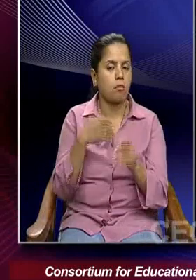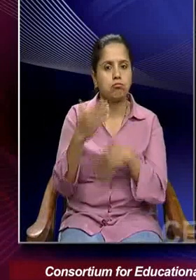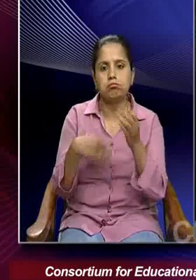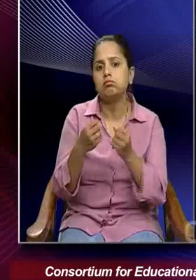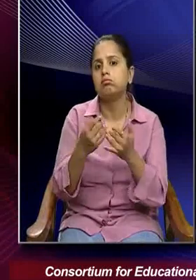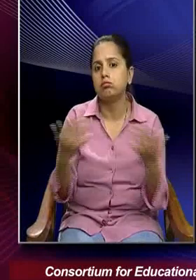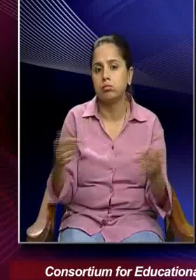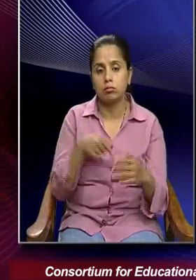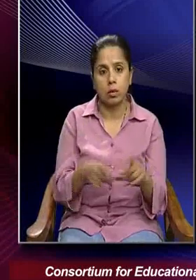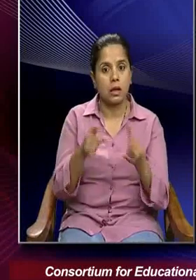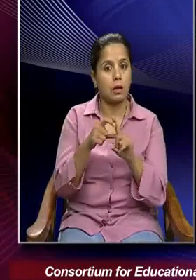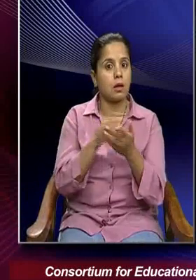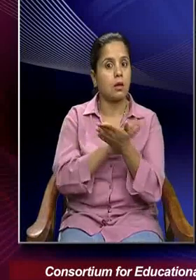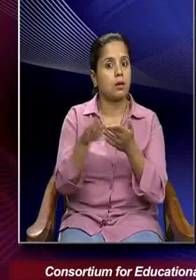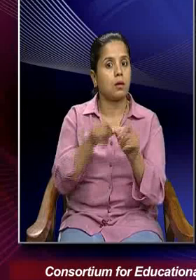So dhyan, it